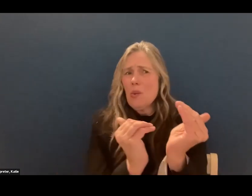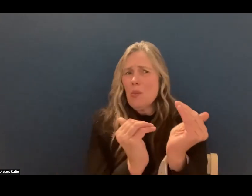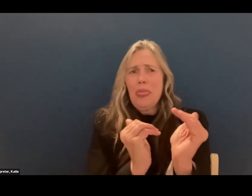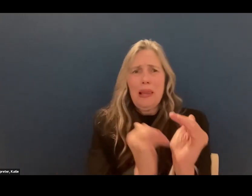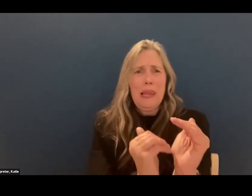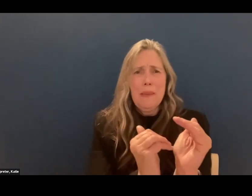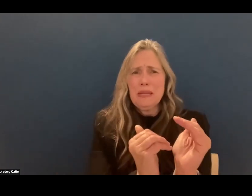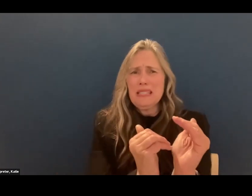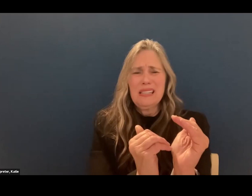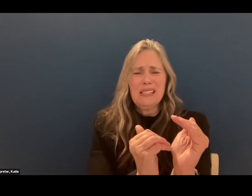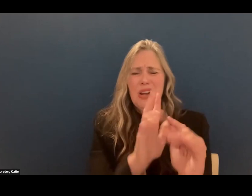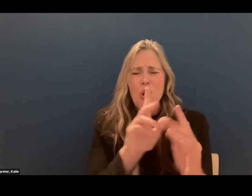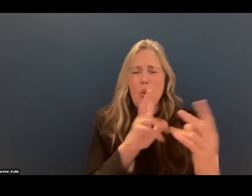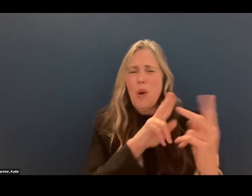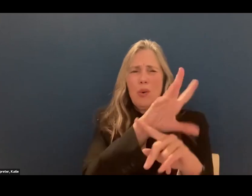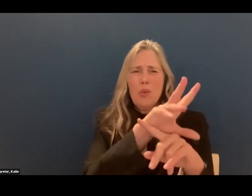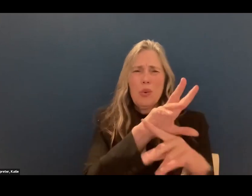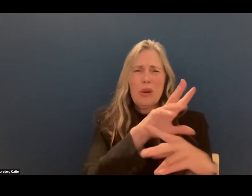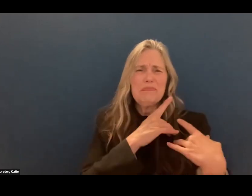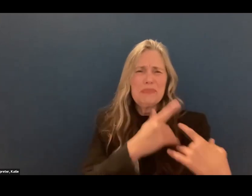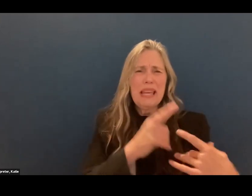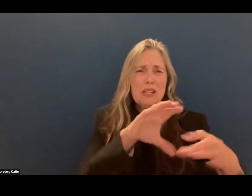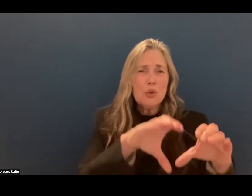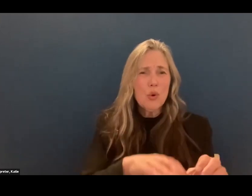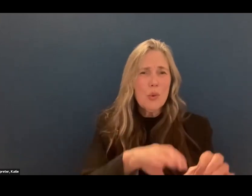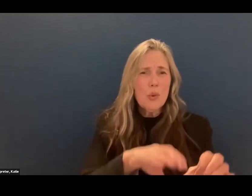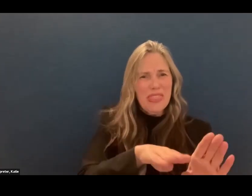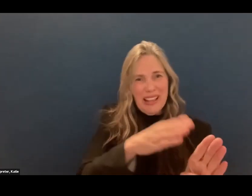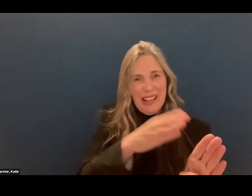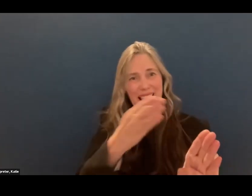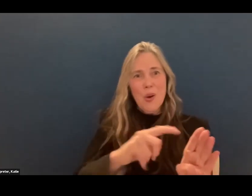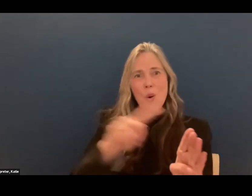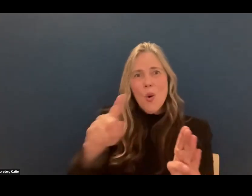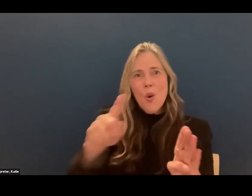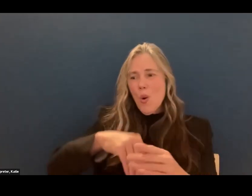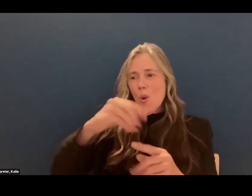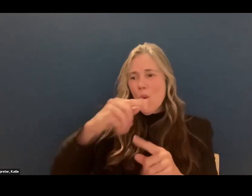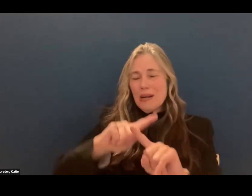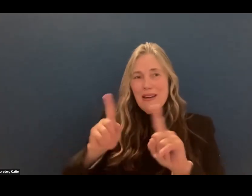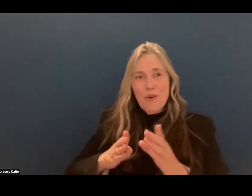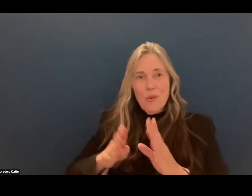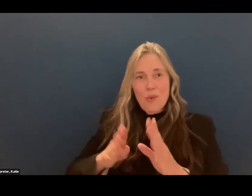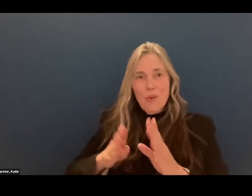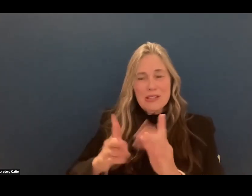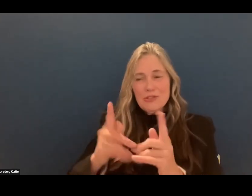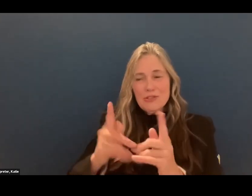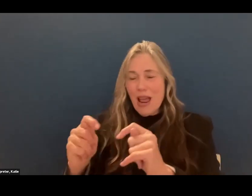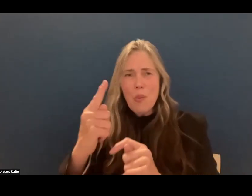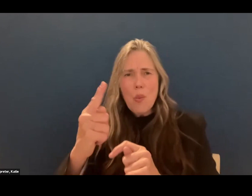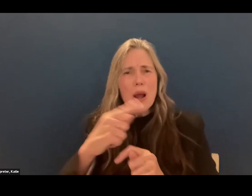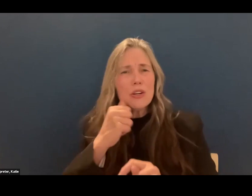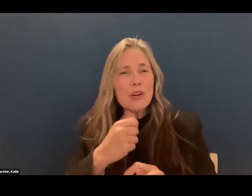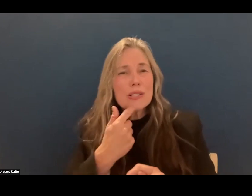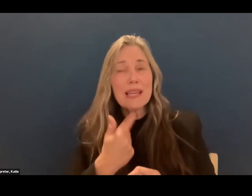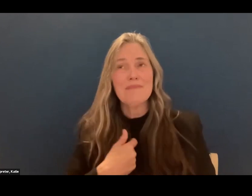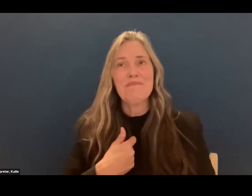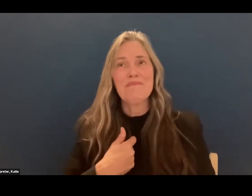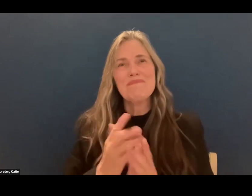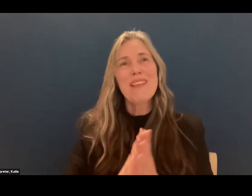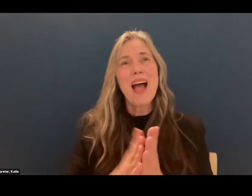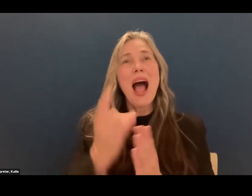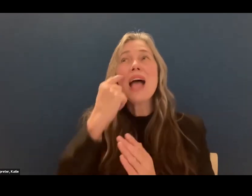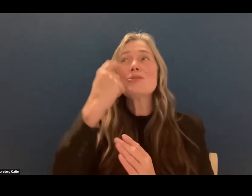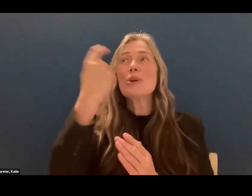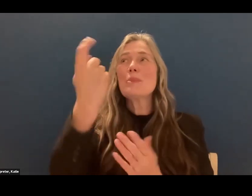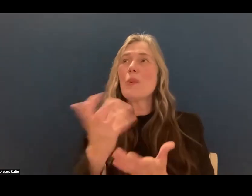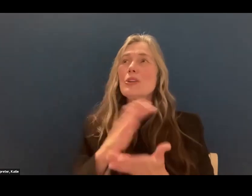learning. And I'm struck by the little girl that said she wanted to grow up and be an engineer. And I believe it's her mom that said,